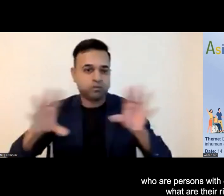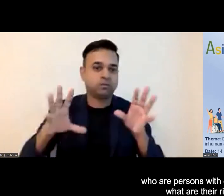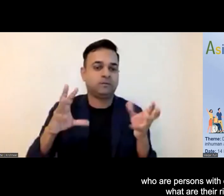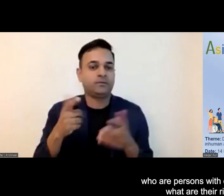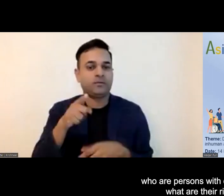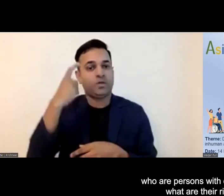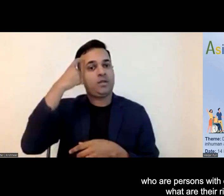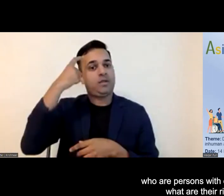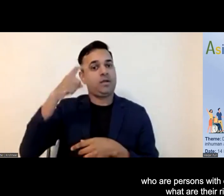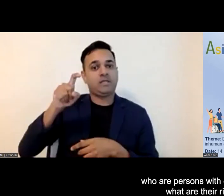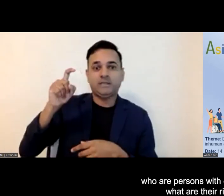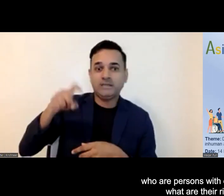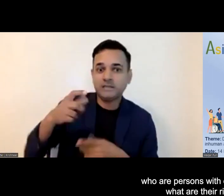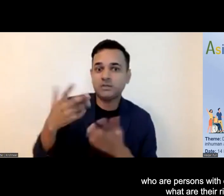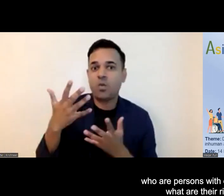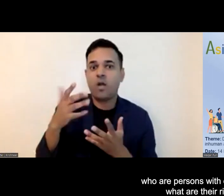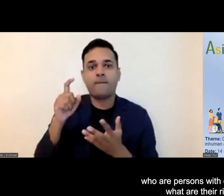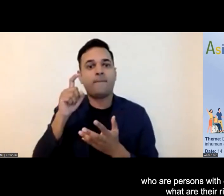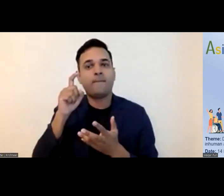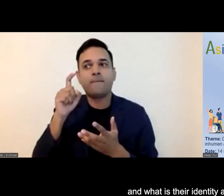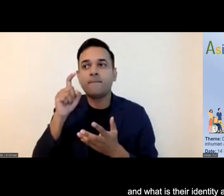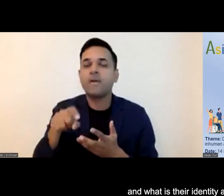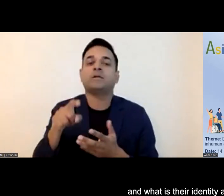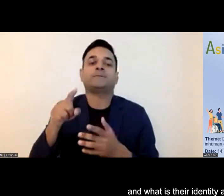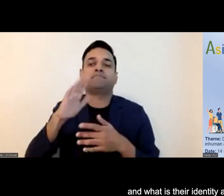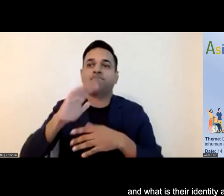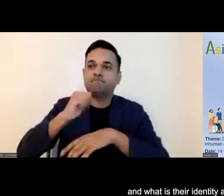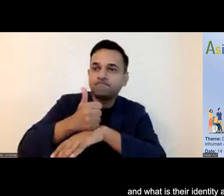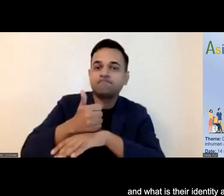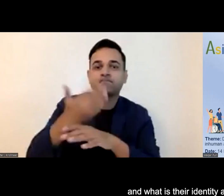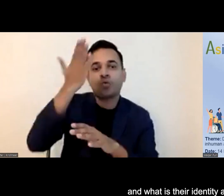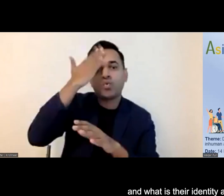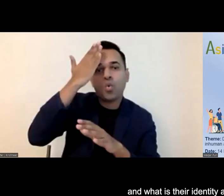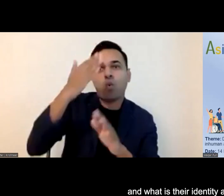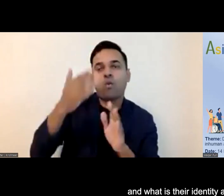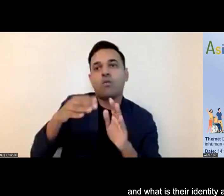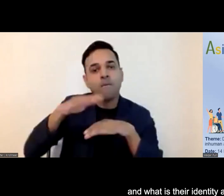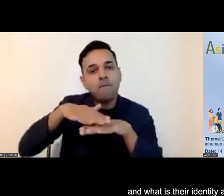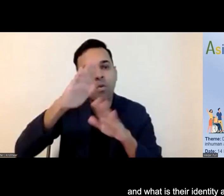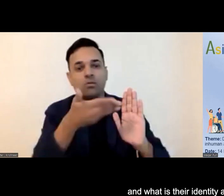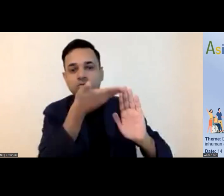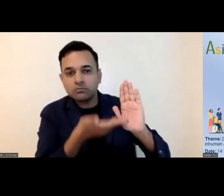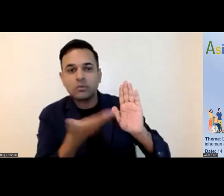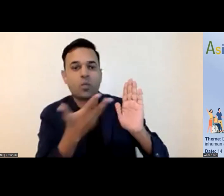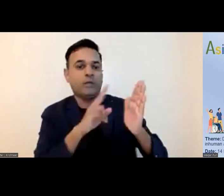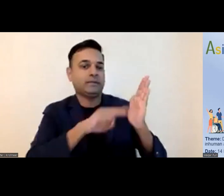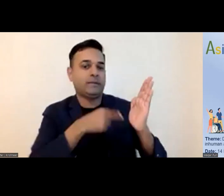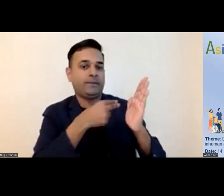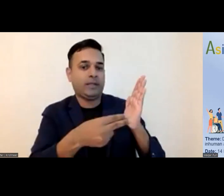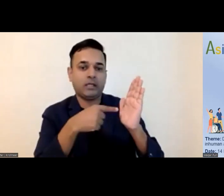who are persons with disabilities, what are their rights, and what is their identity and everything.